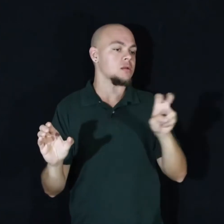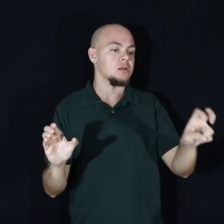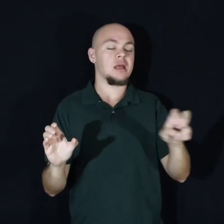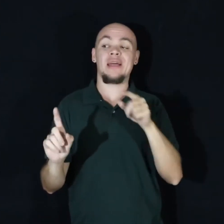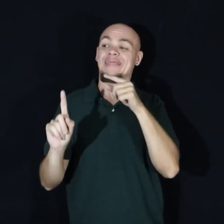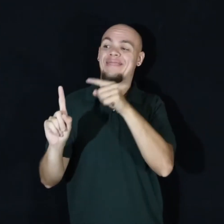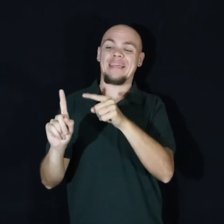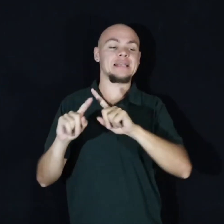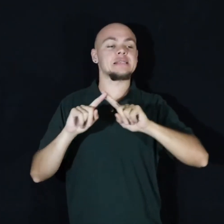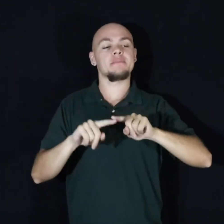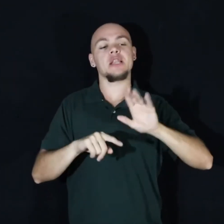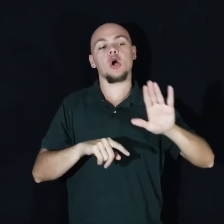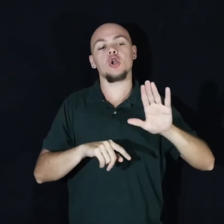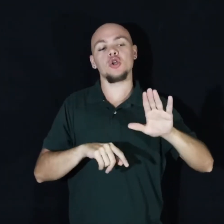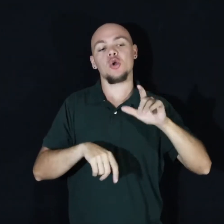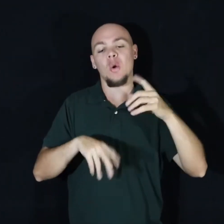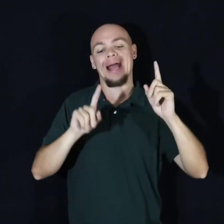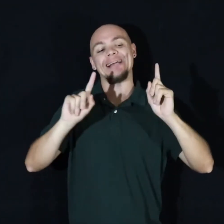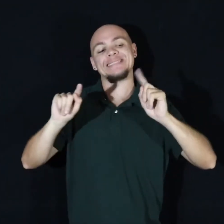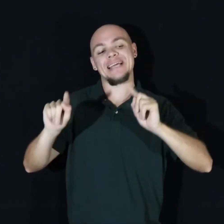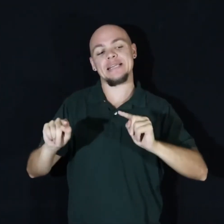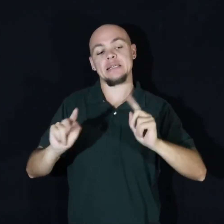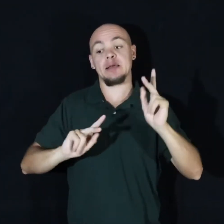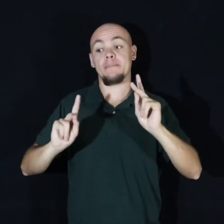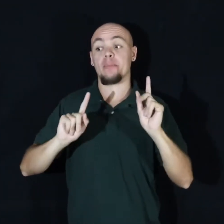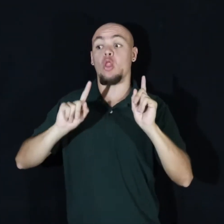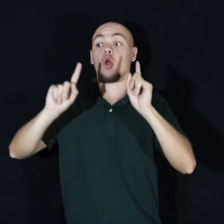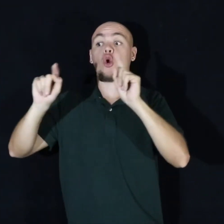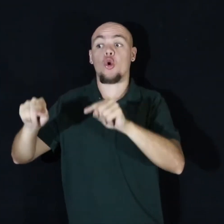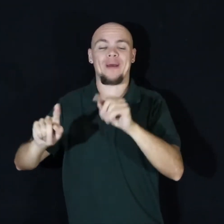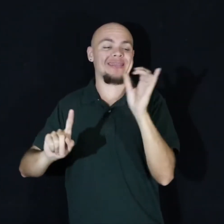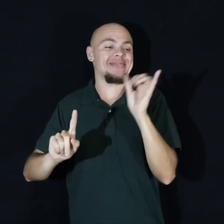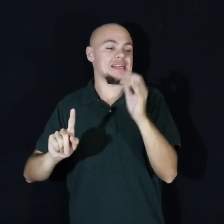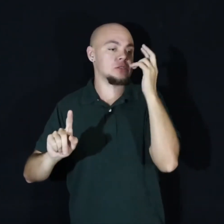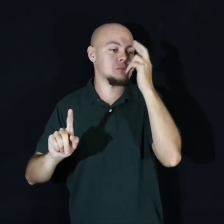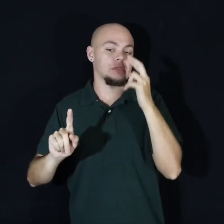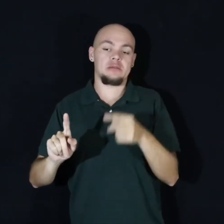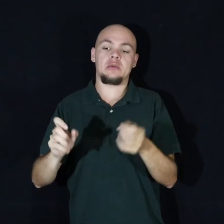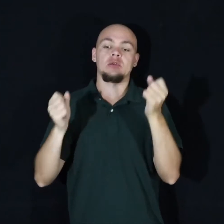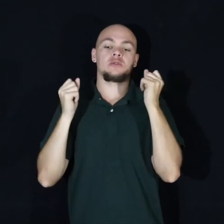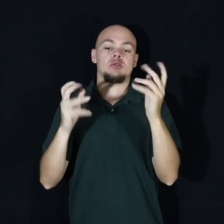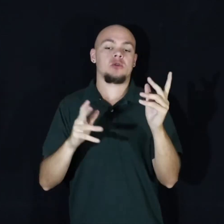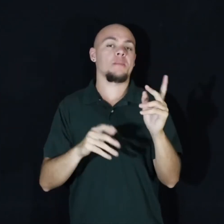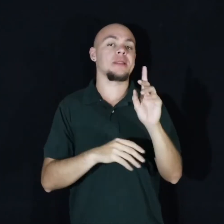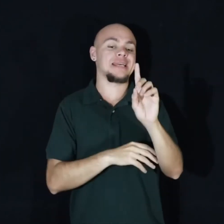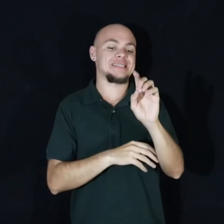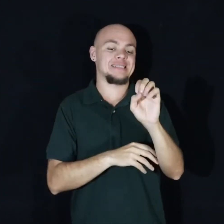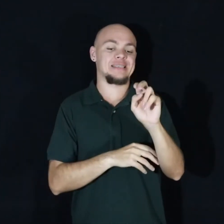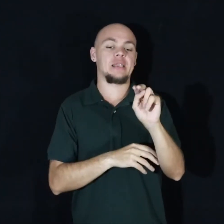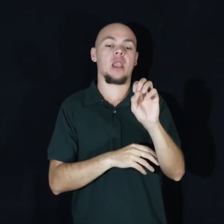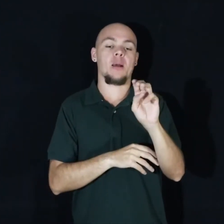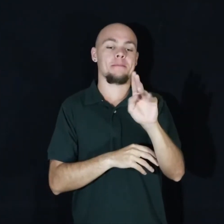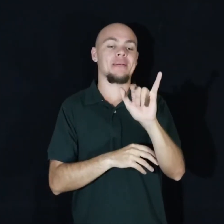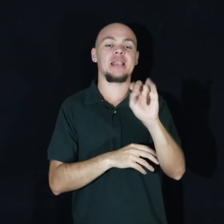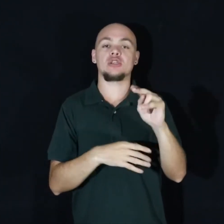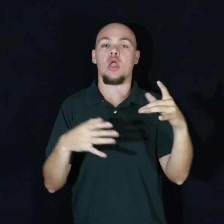that denomination is dependent upon the attendance and the giving and people actually being there. That is why we are seeing so many